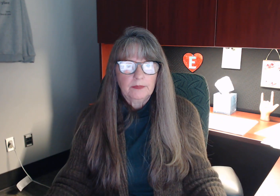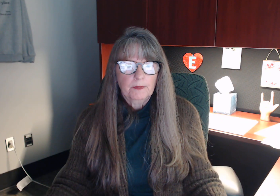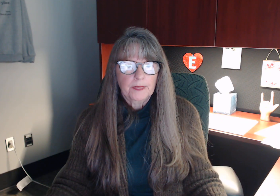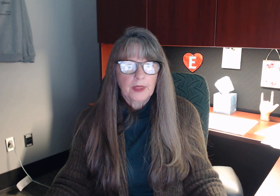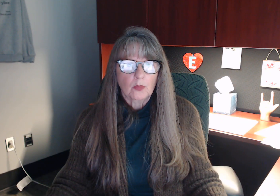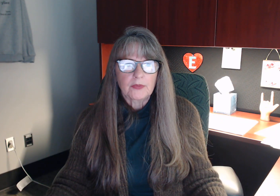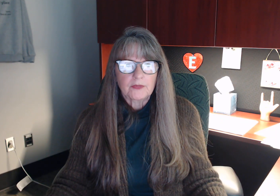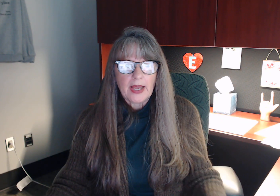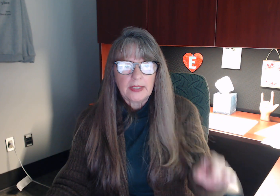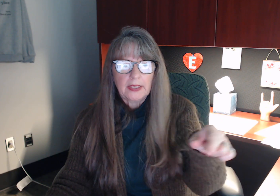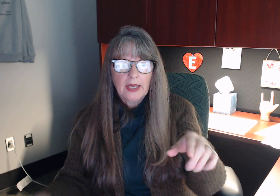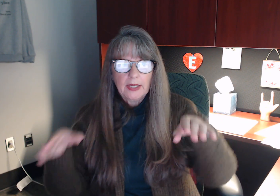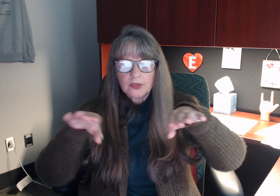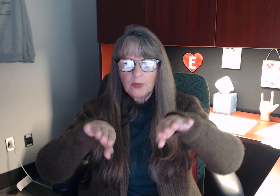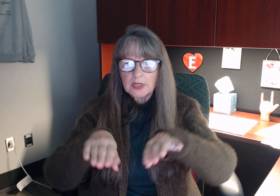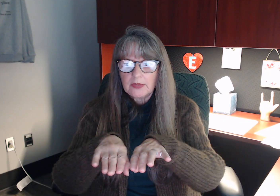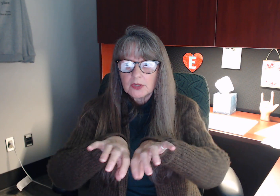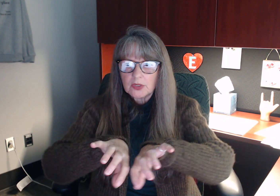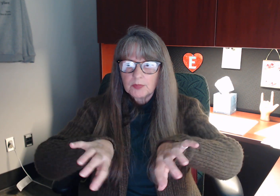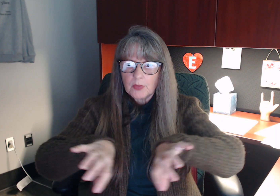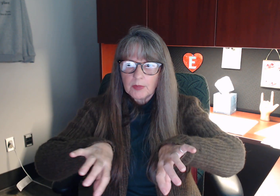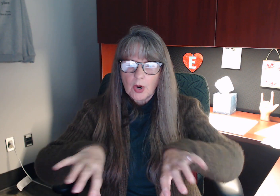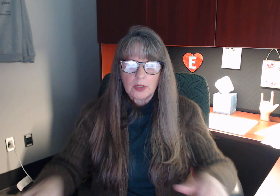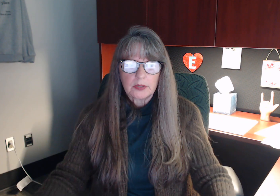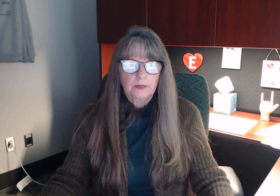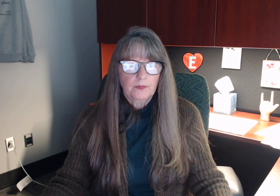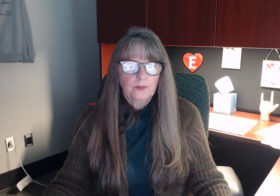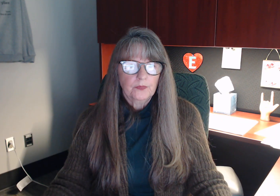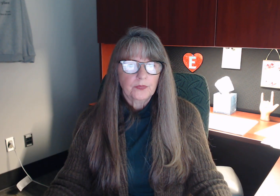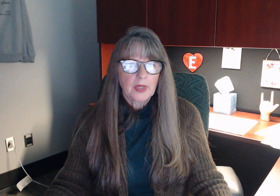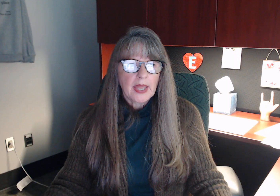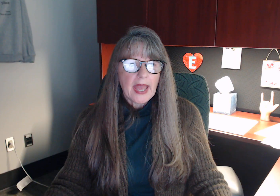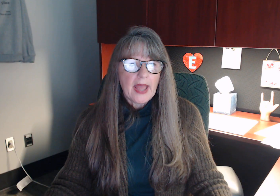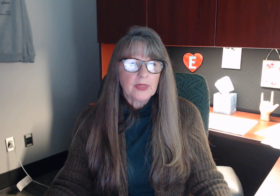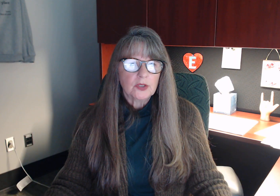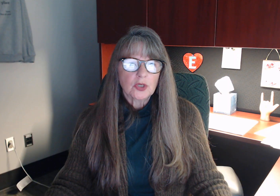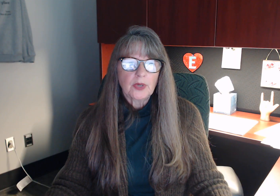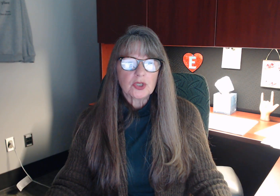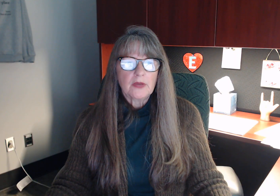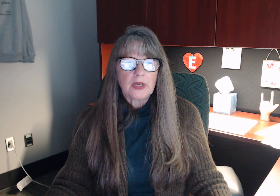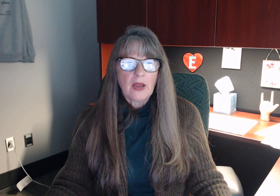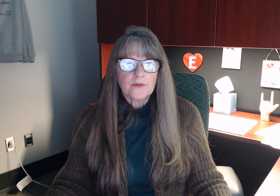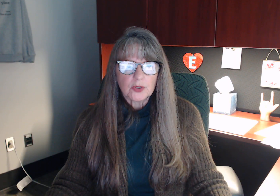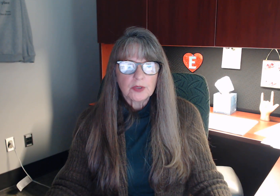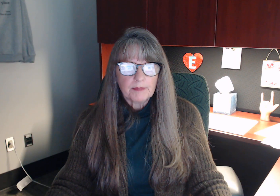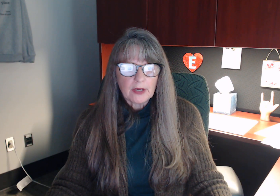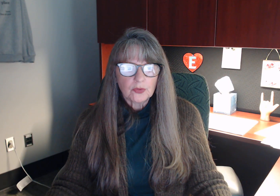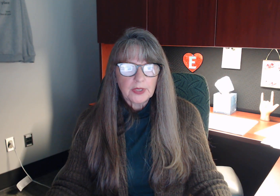a rift valley. And so it's like this because it's broken apart. and the generation of the divergent boundary,